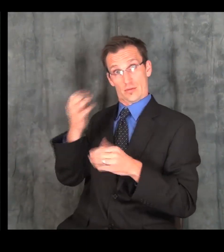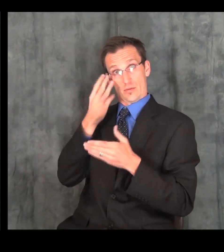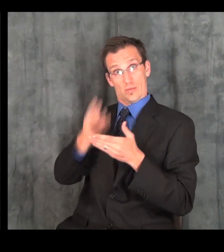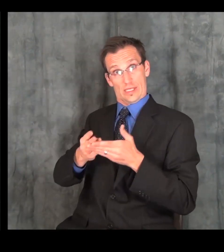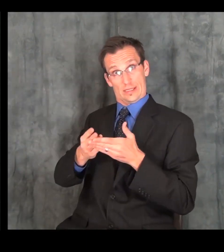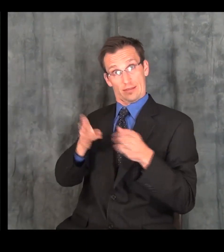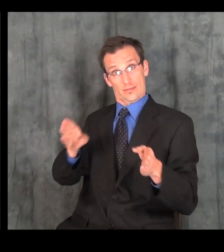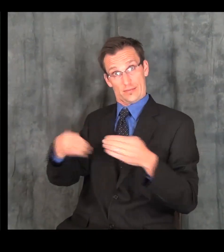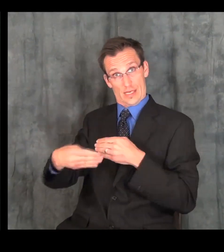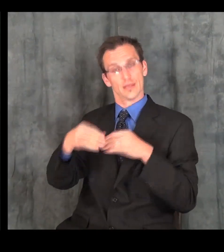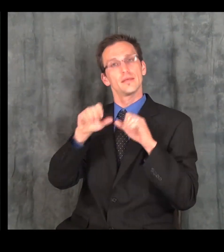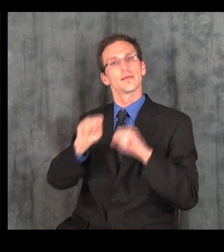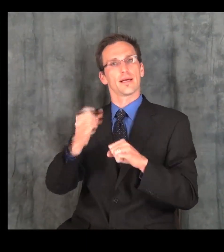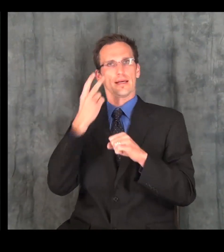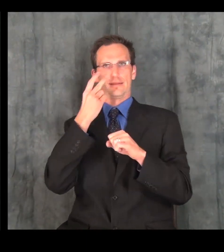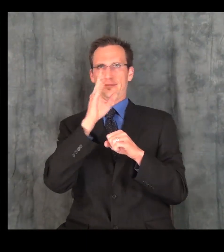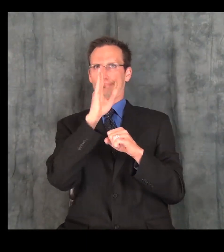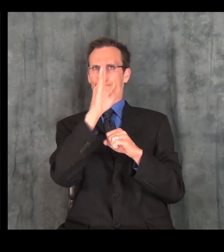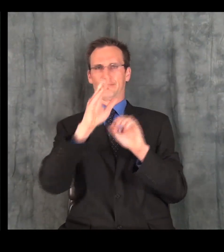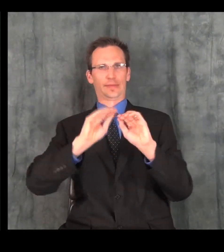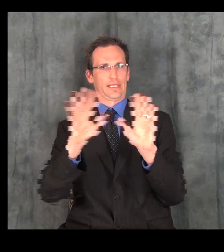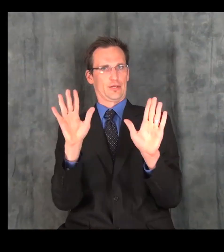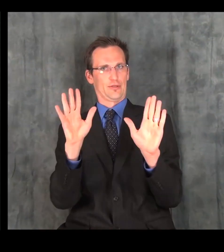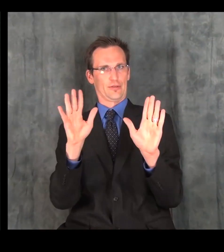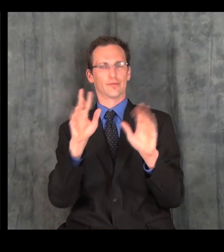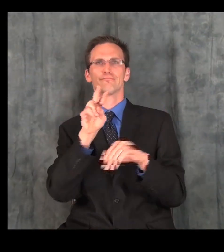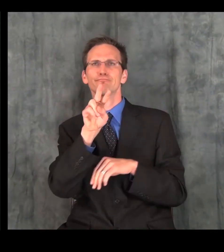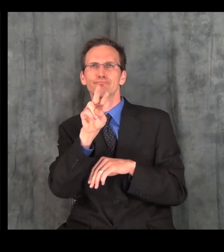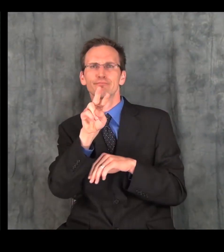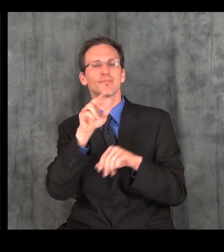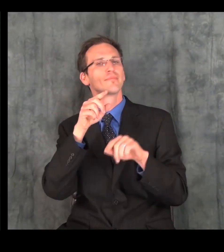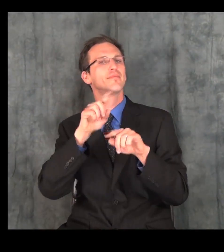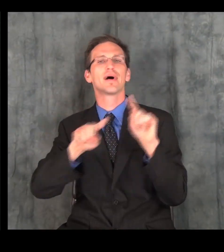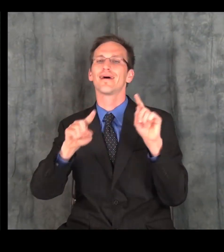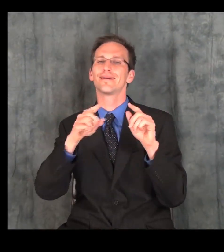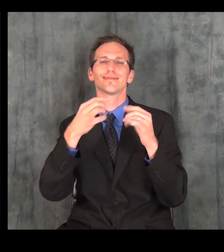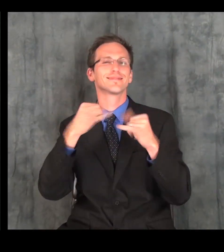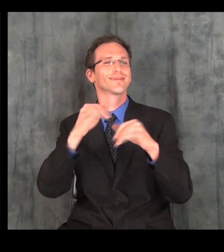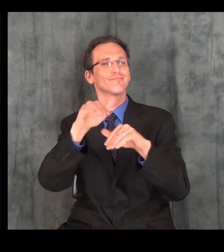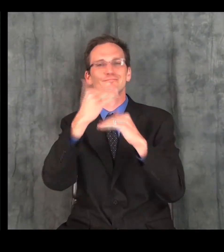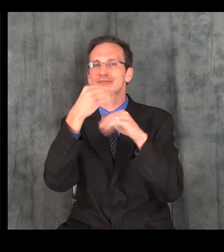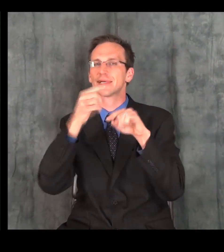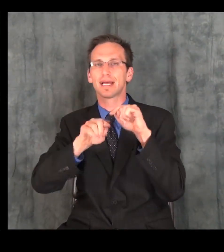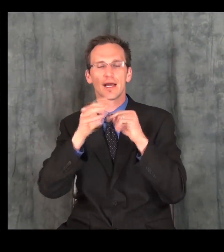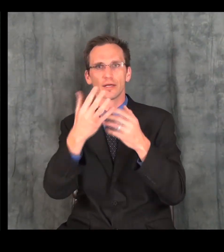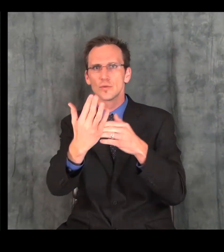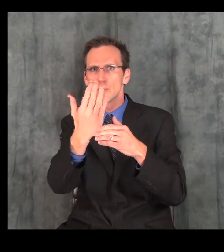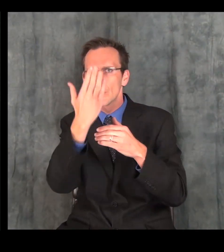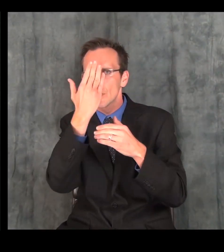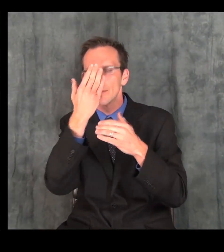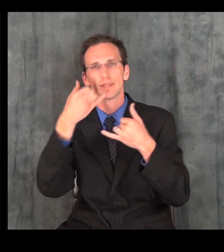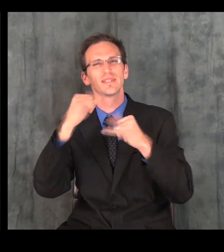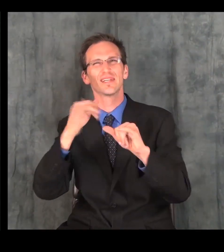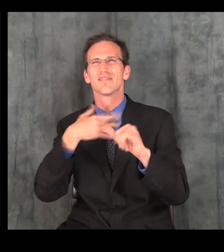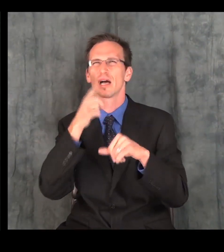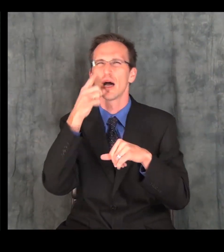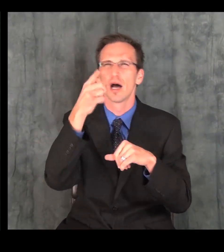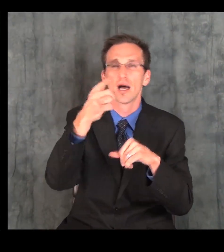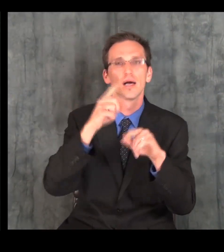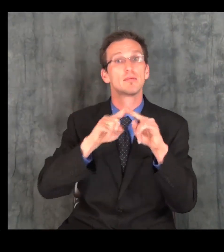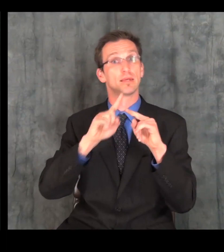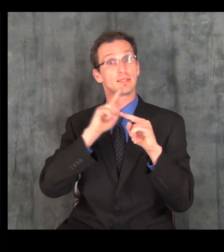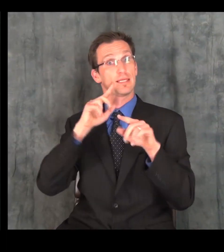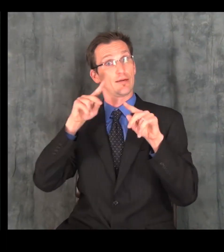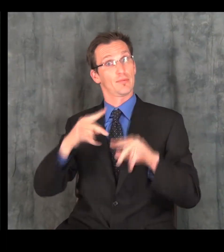seen clearly, straight head on. Couldn't zoom in, so they were still quite far away. But the deaf person was now